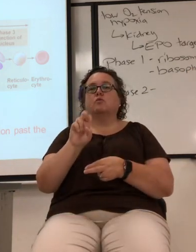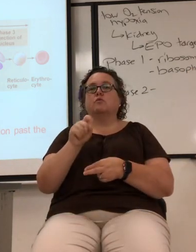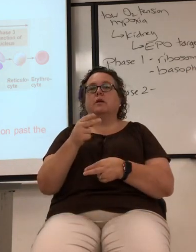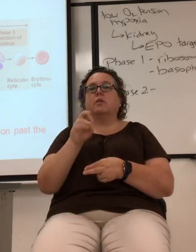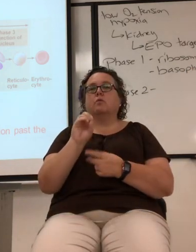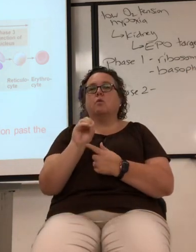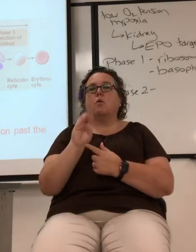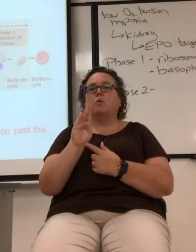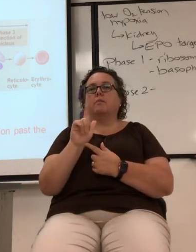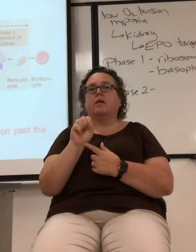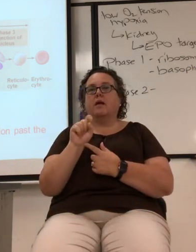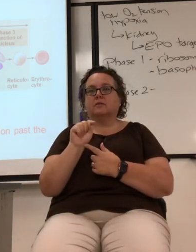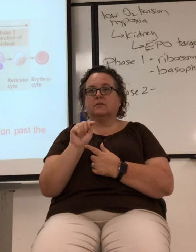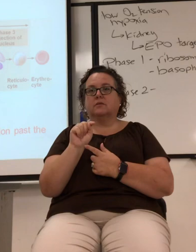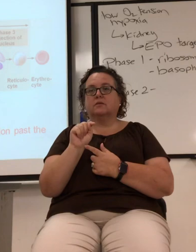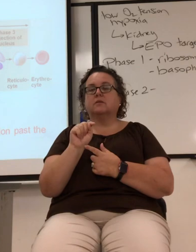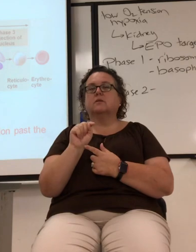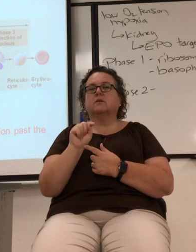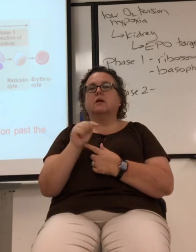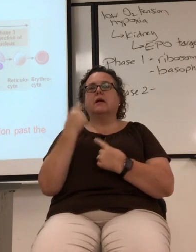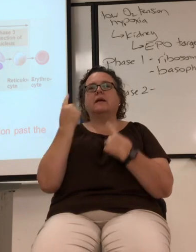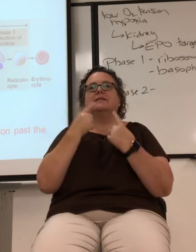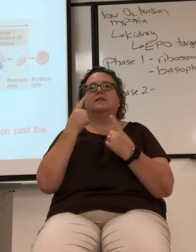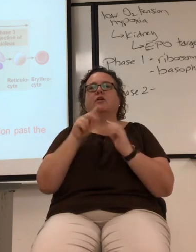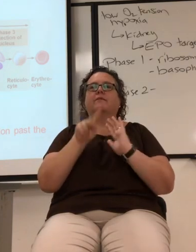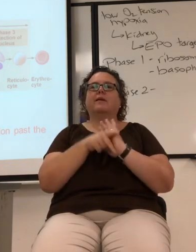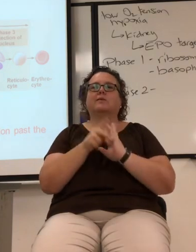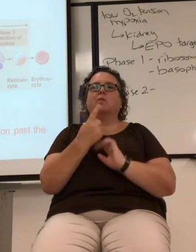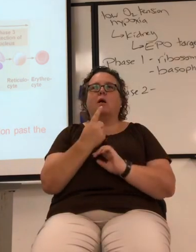erythroblasts, so I guess consider phase one the